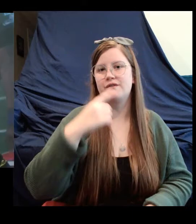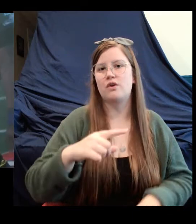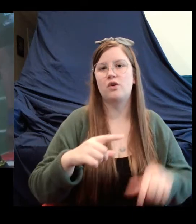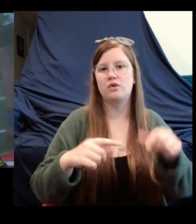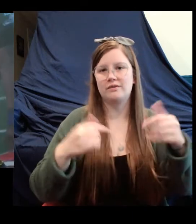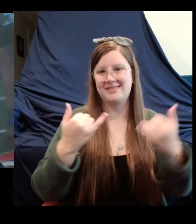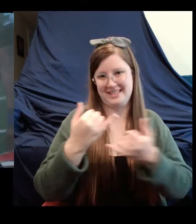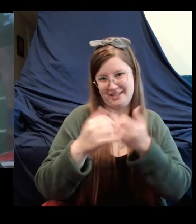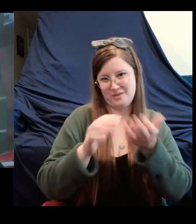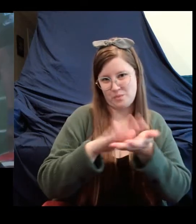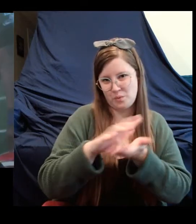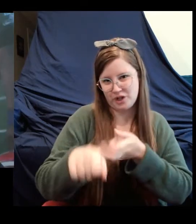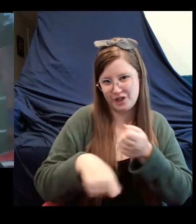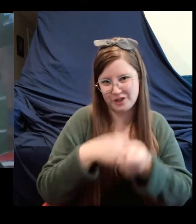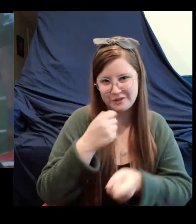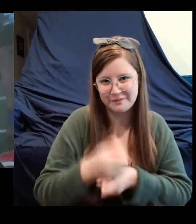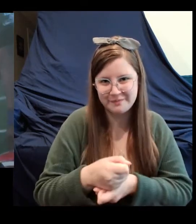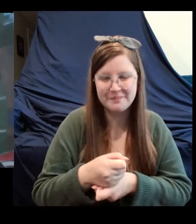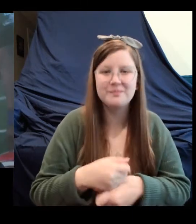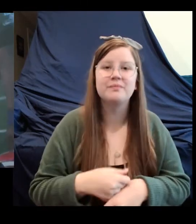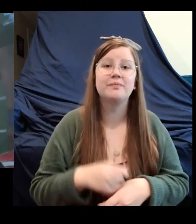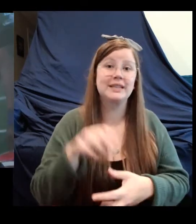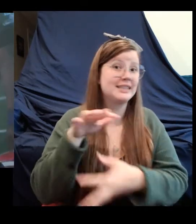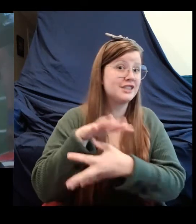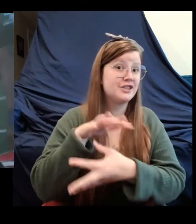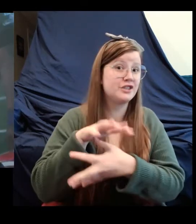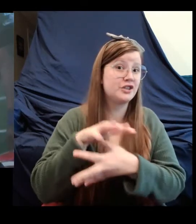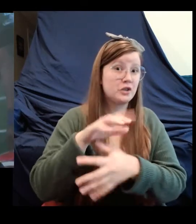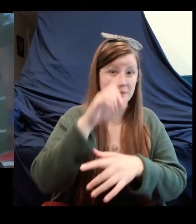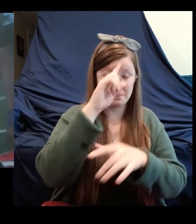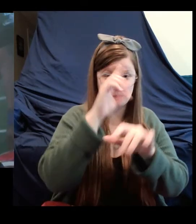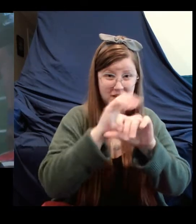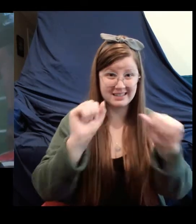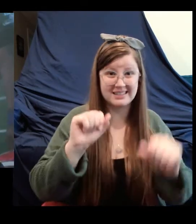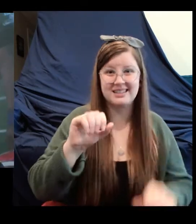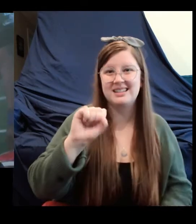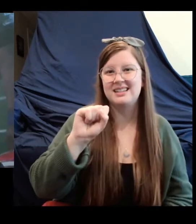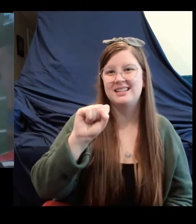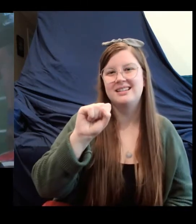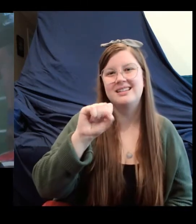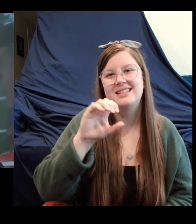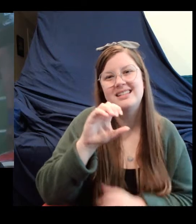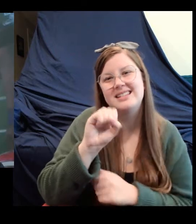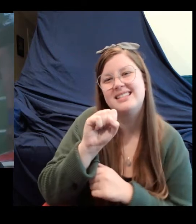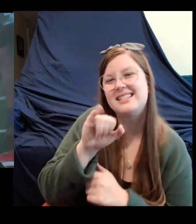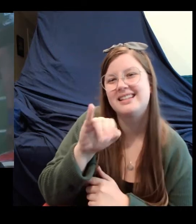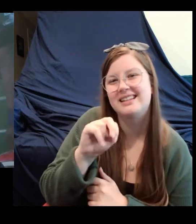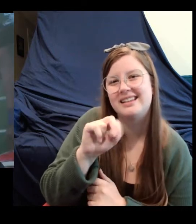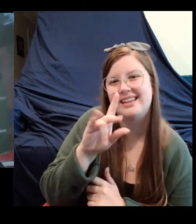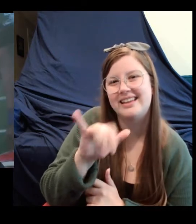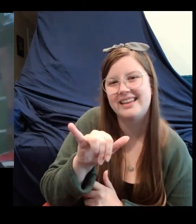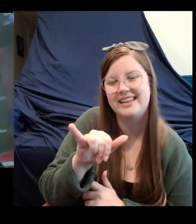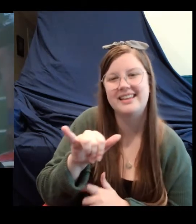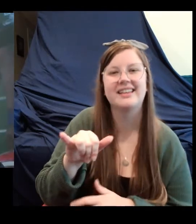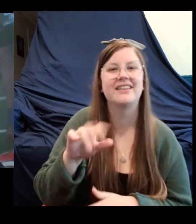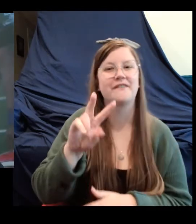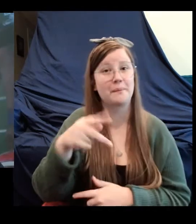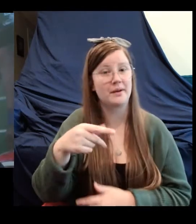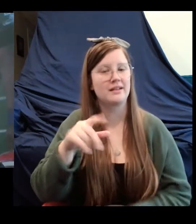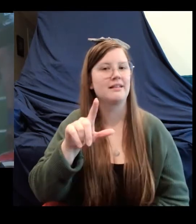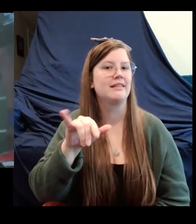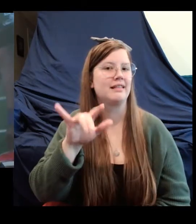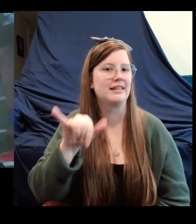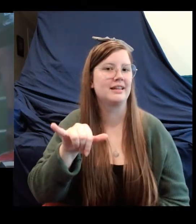school year. For senior class, President Sidney Pearson, Vice President Lily Guile, Treasurer George